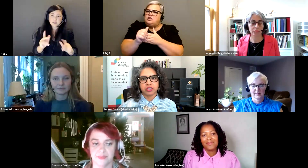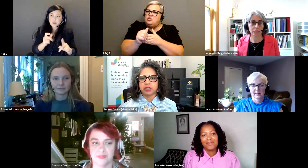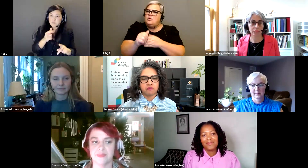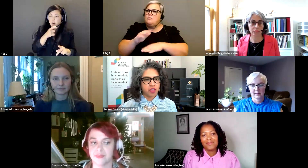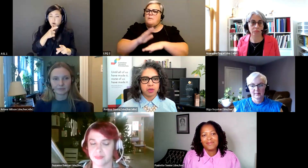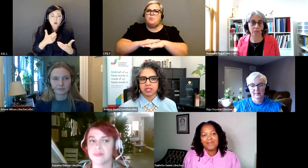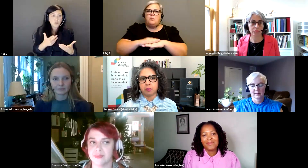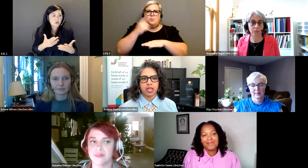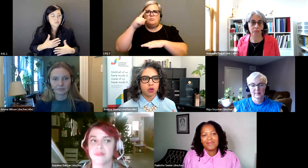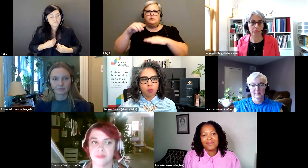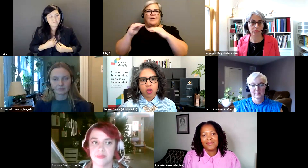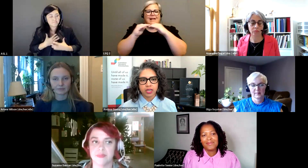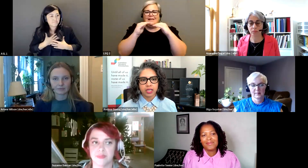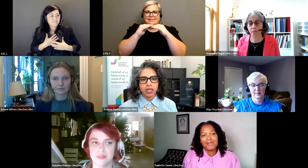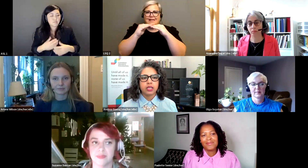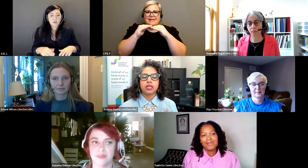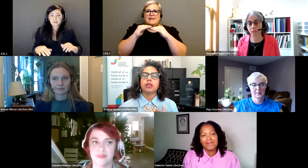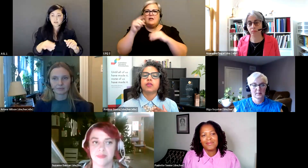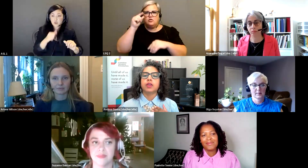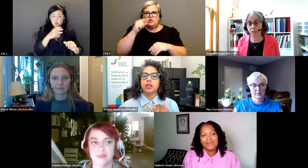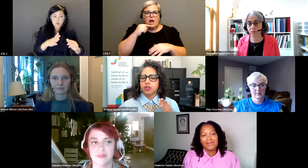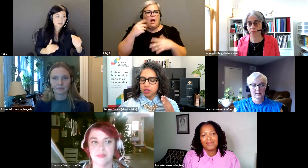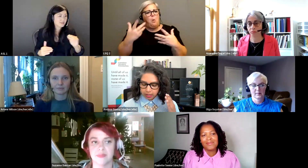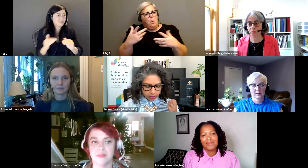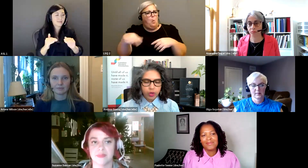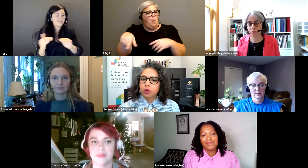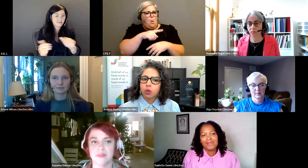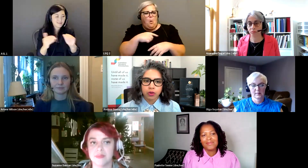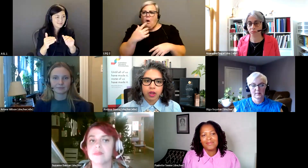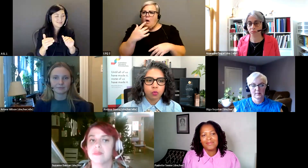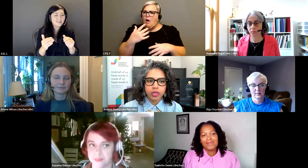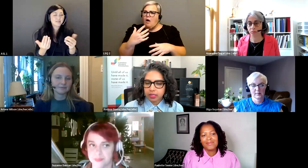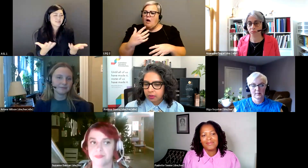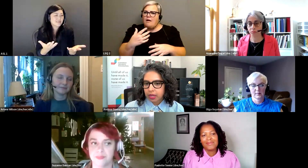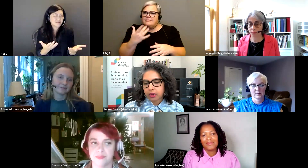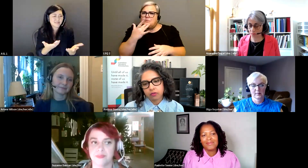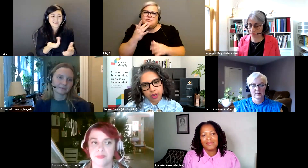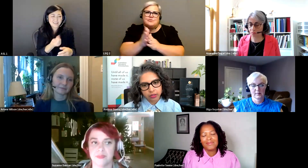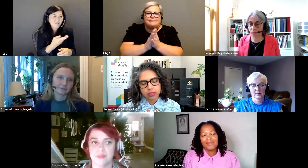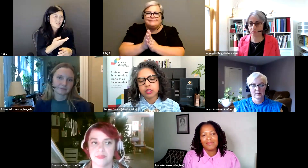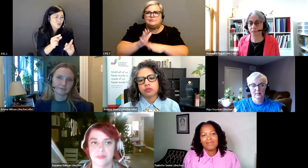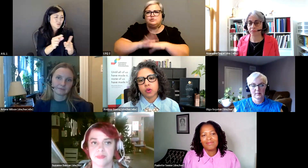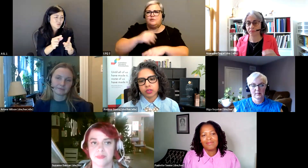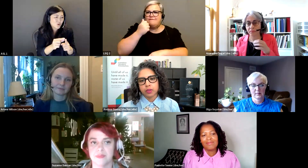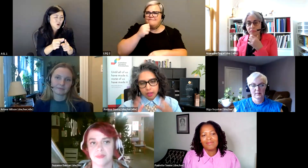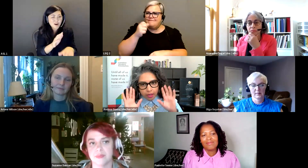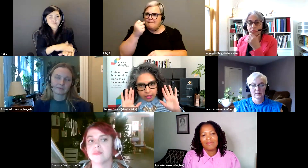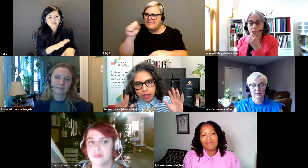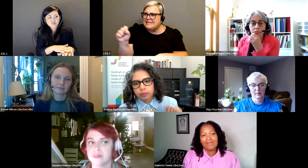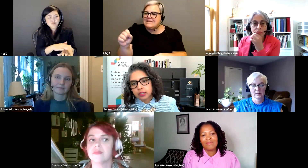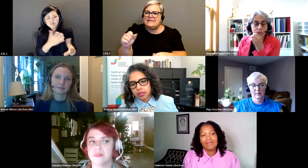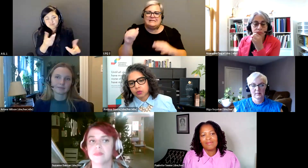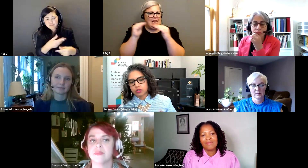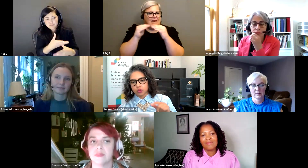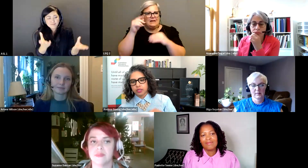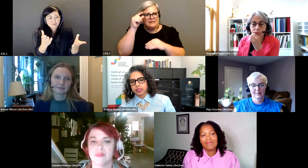gender justice and feminism and equality. Give just a quick word of wisdom and advice to these folks. And